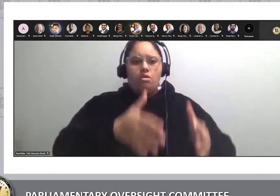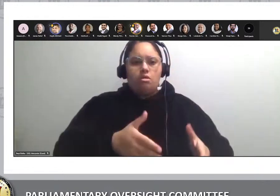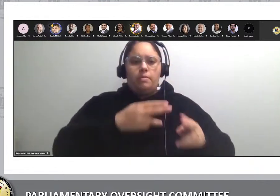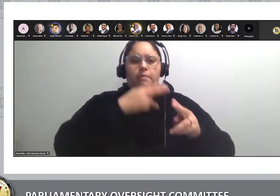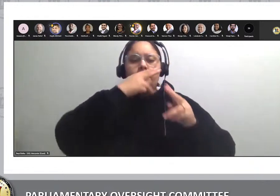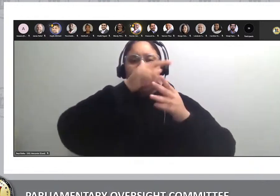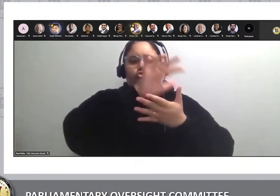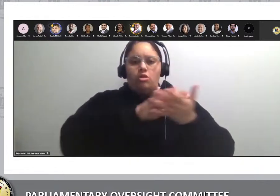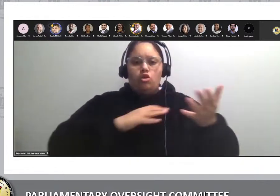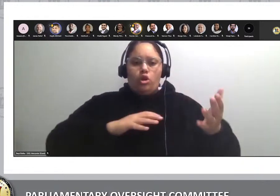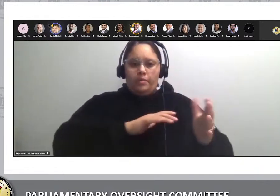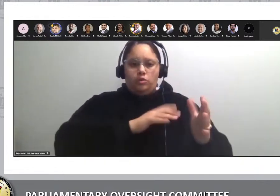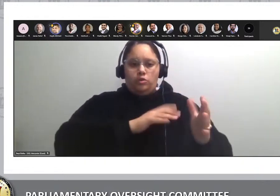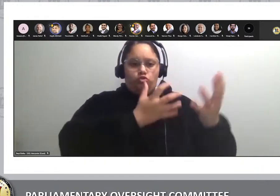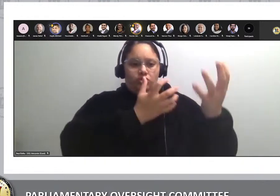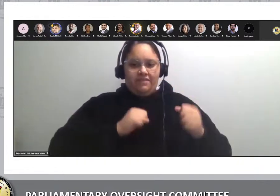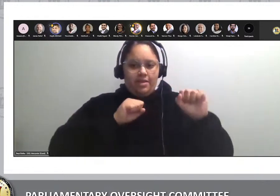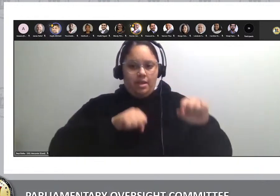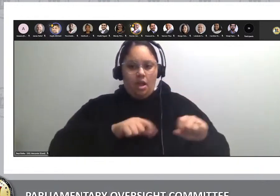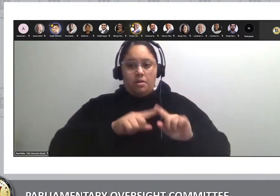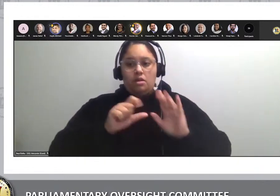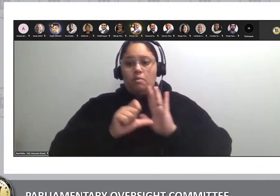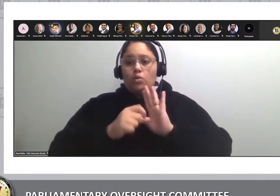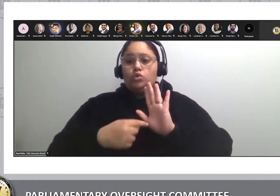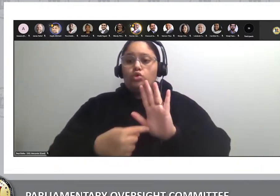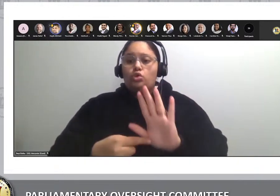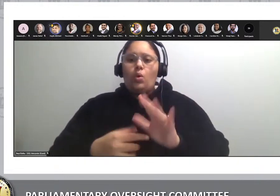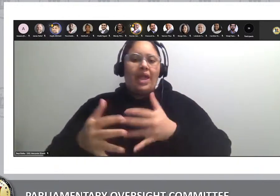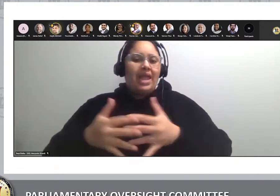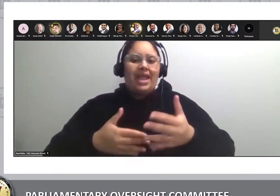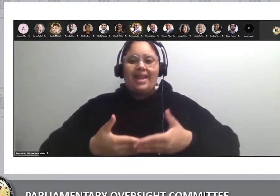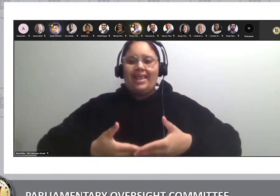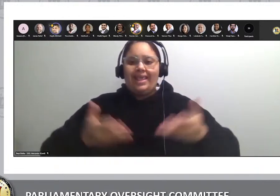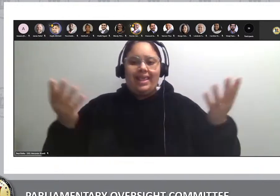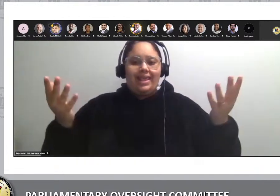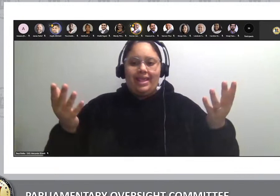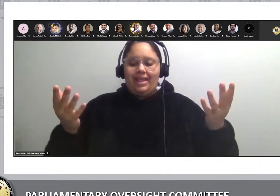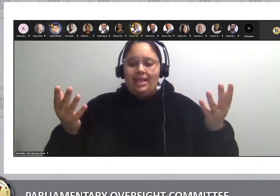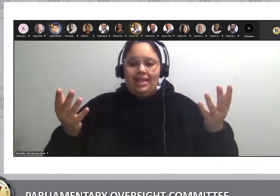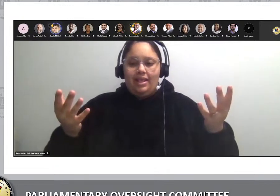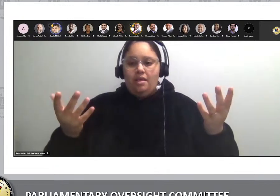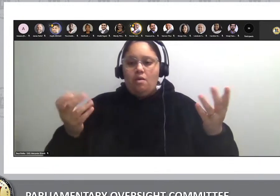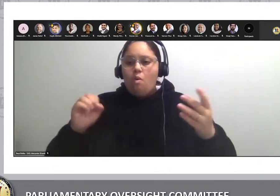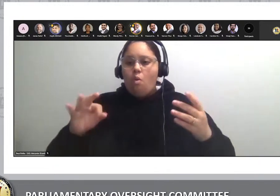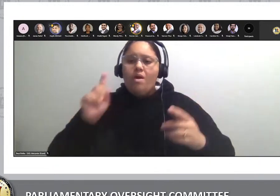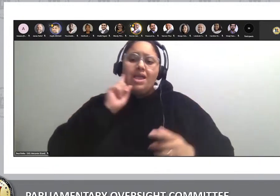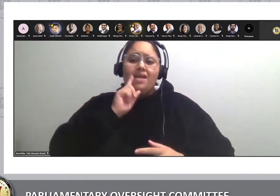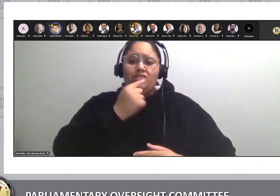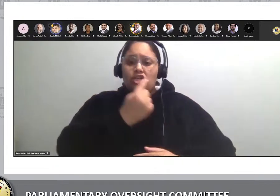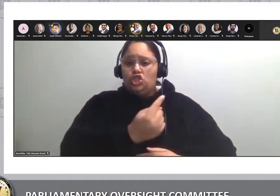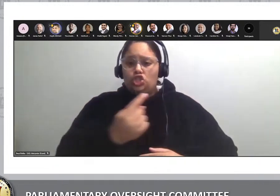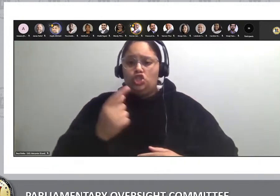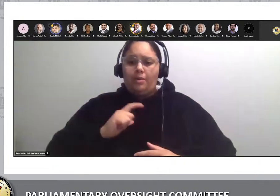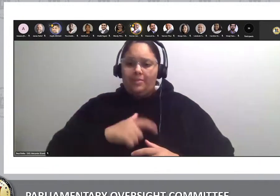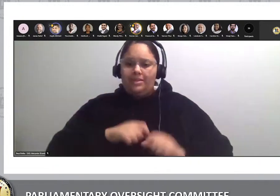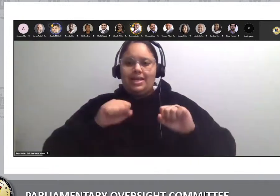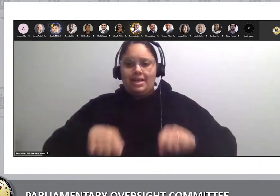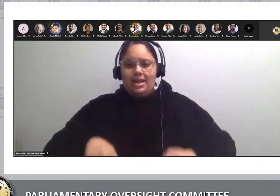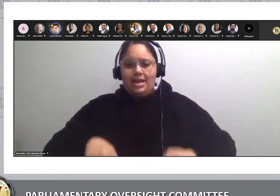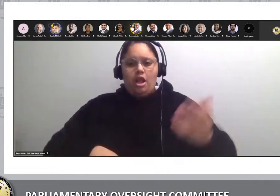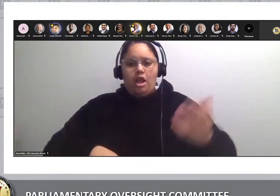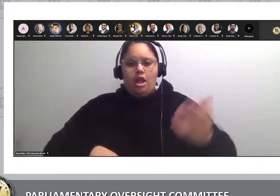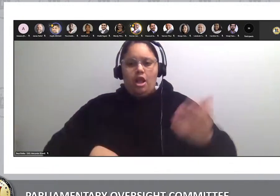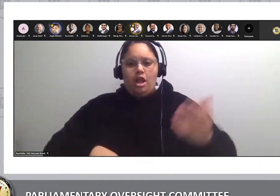receive petitions, but I think it's important to highlight that any or every committee may receive and